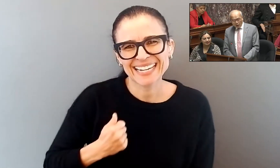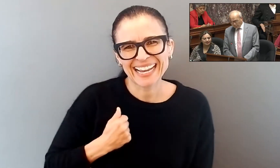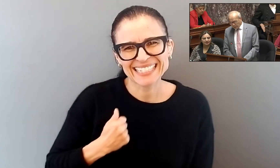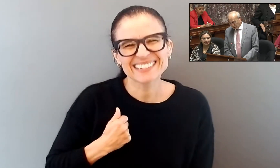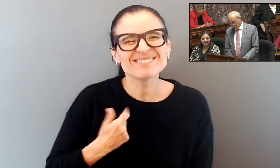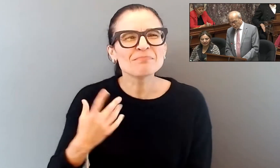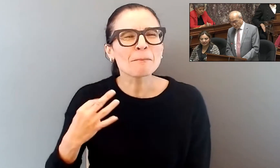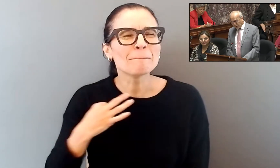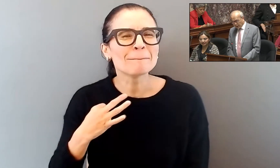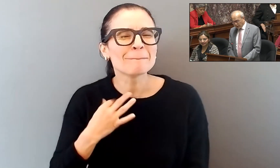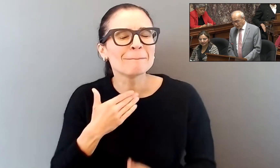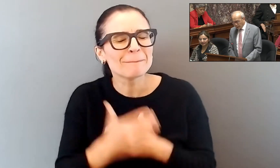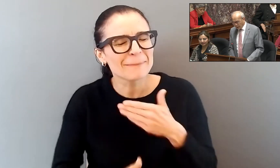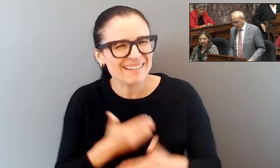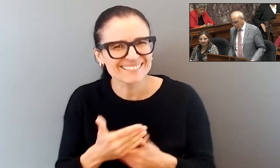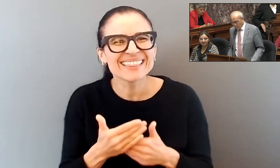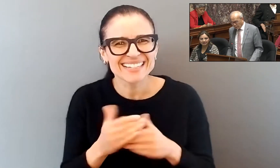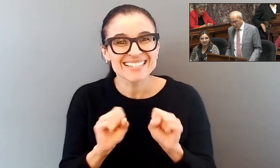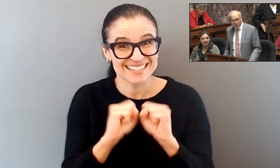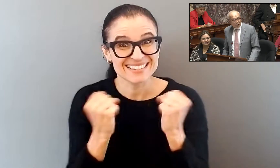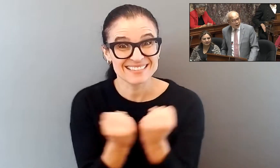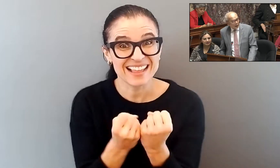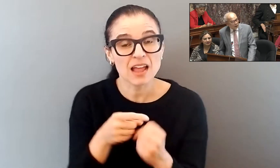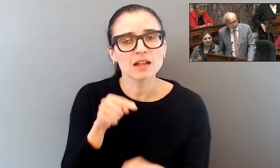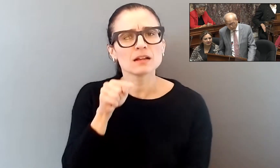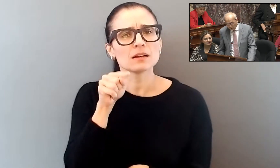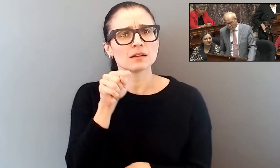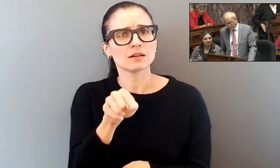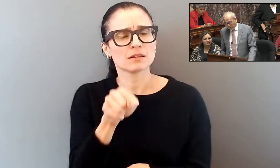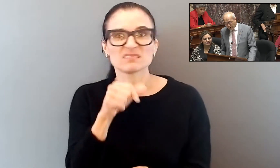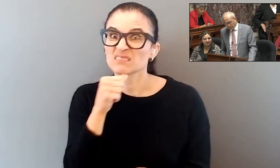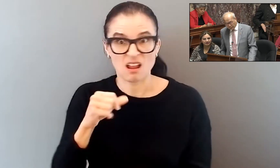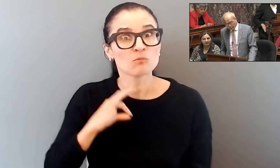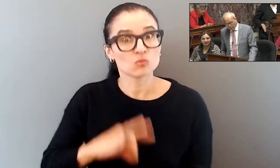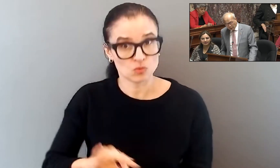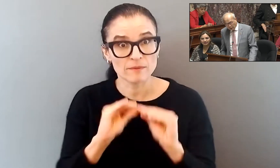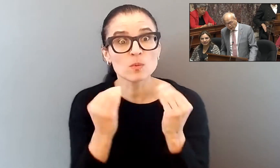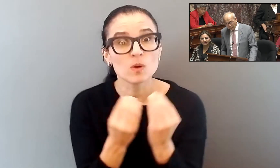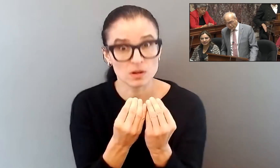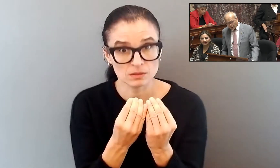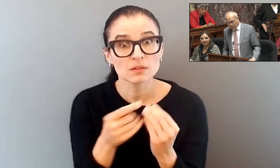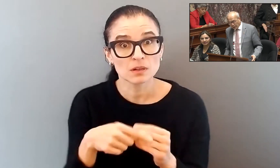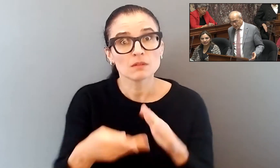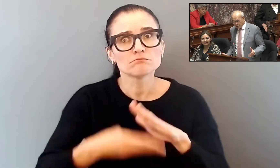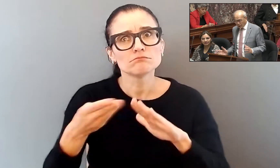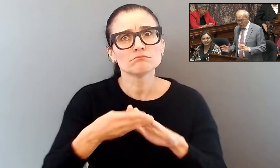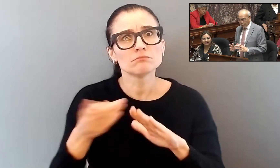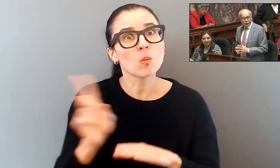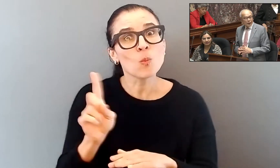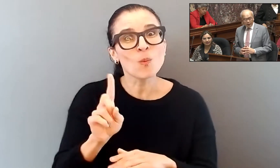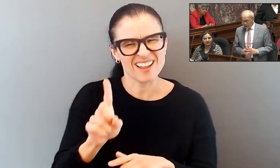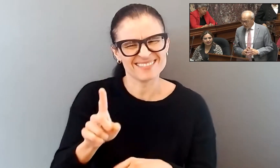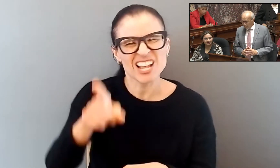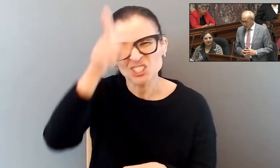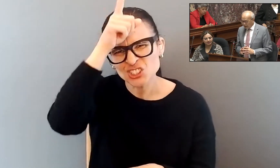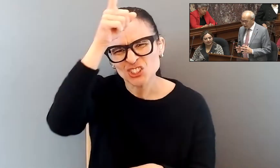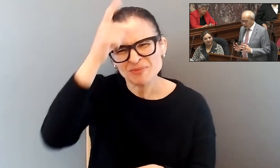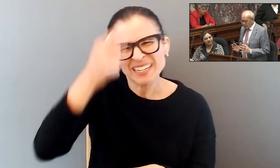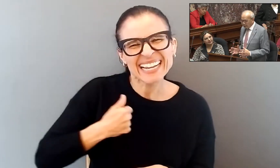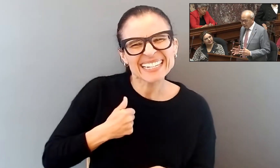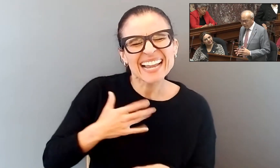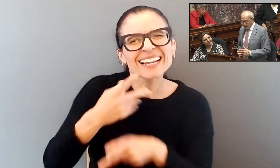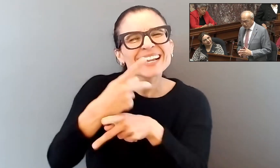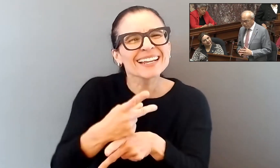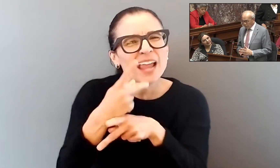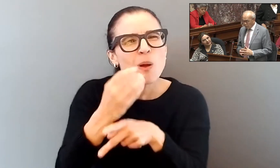that operates the German-Canadian Care Home in my riding of Vancouver Fraserview. I would like to take this opportunity to